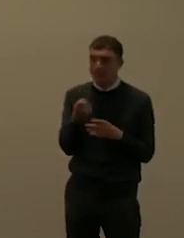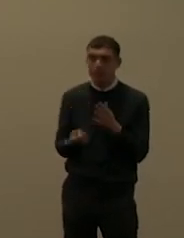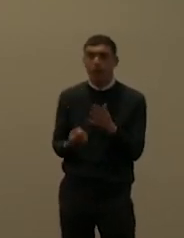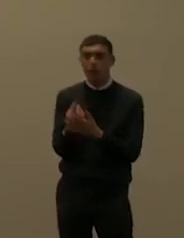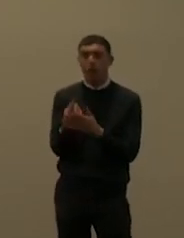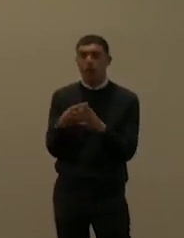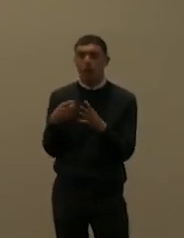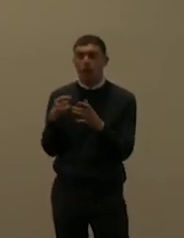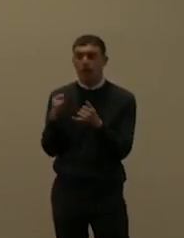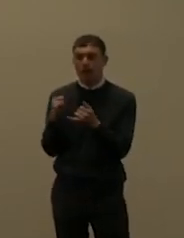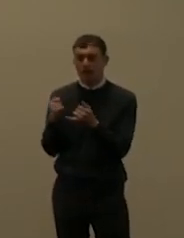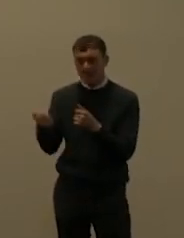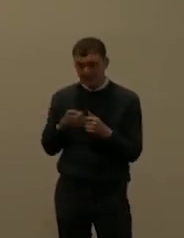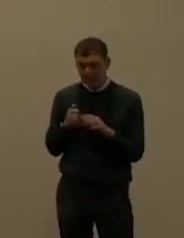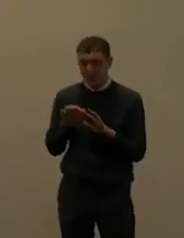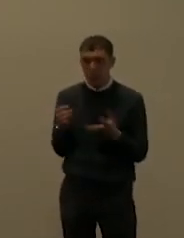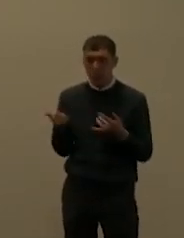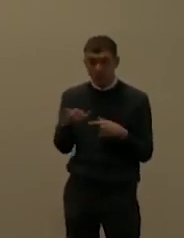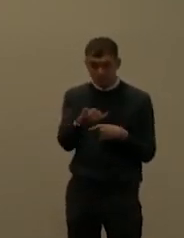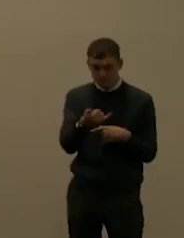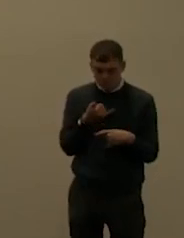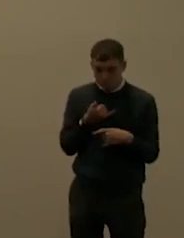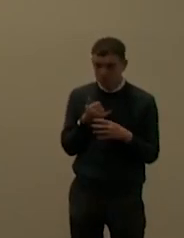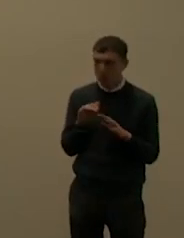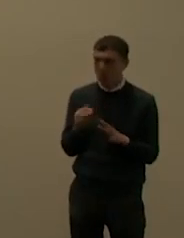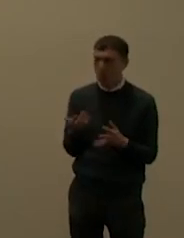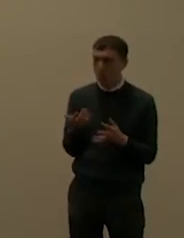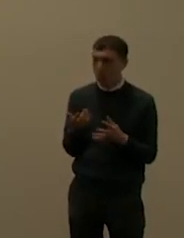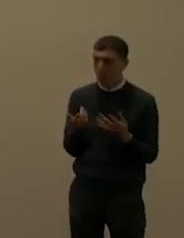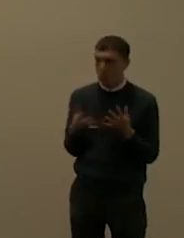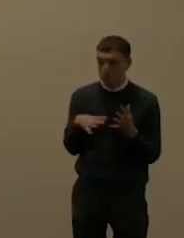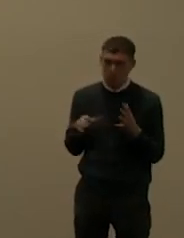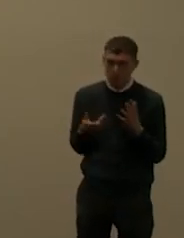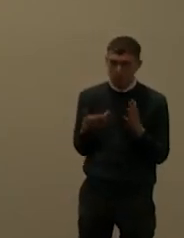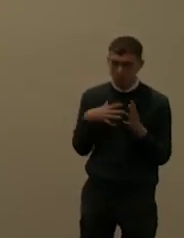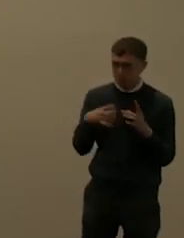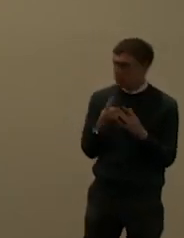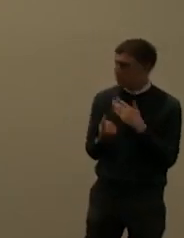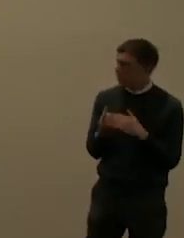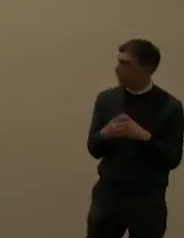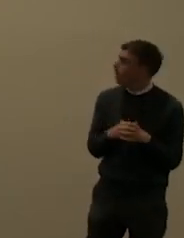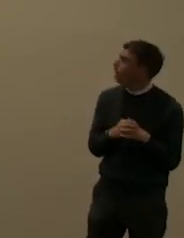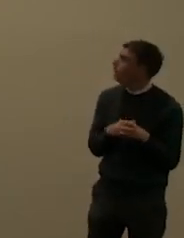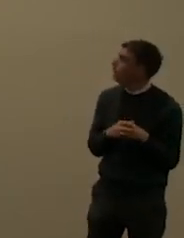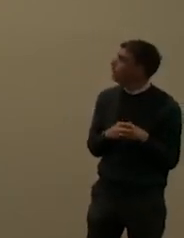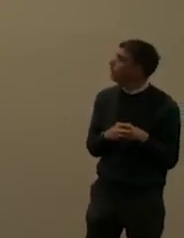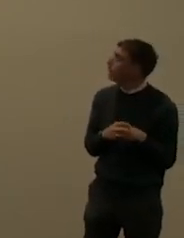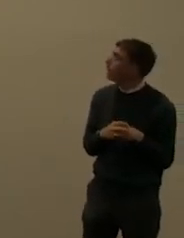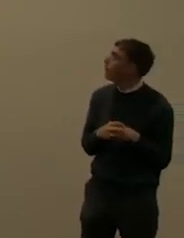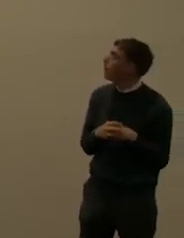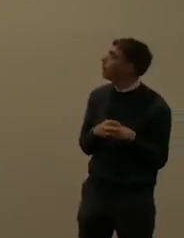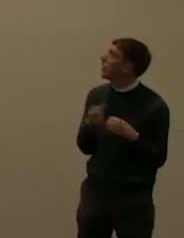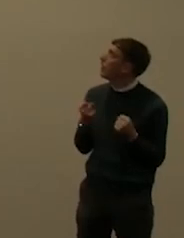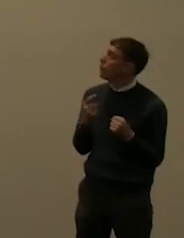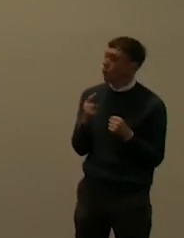So an SMS, a phone call, or an Azure function, or whatever you want. So here you can see I have